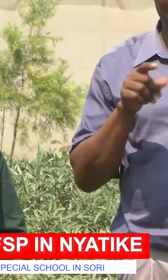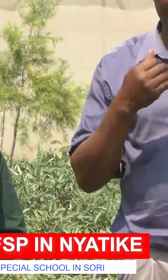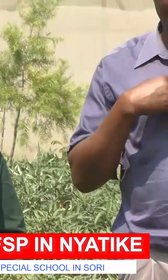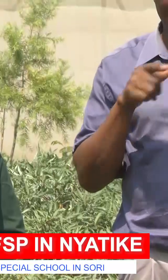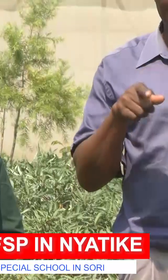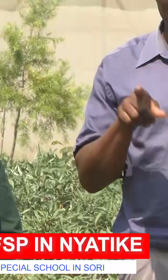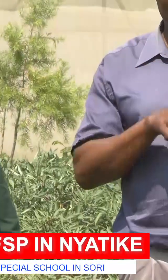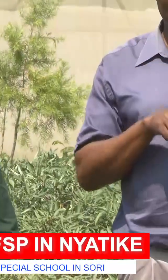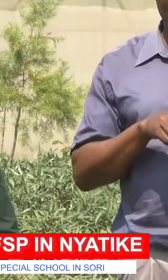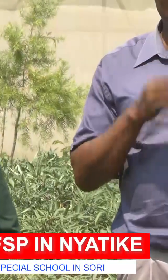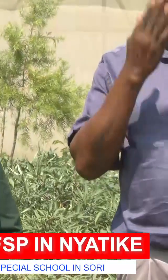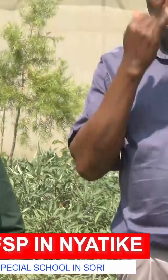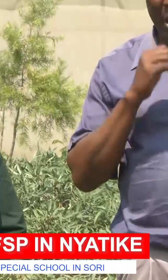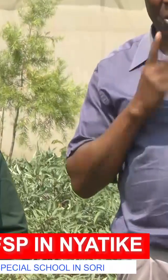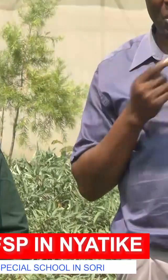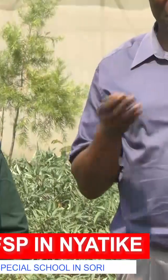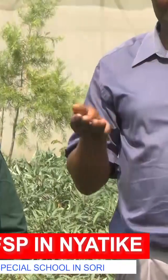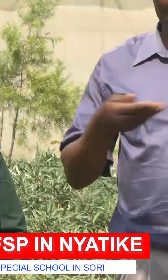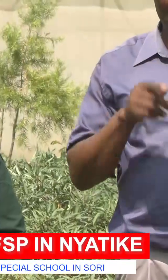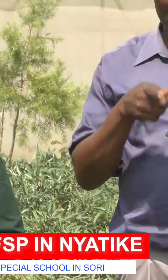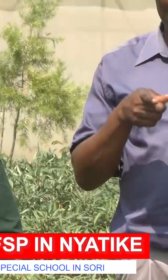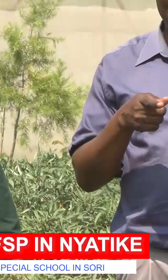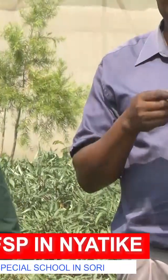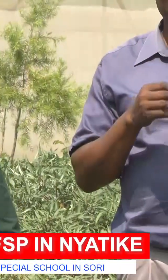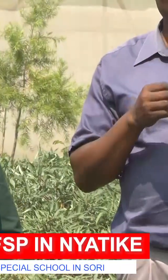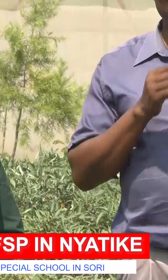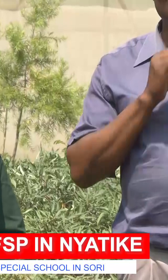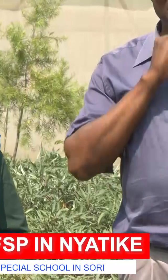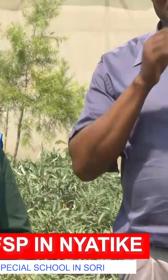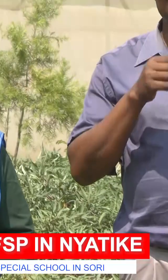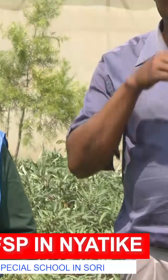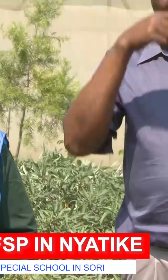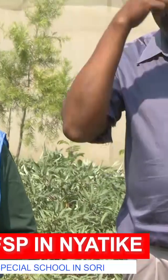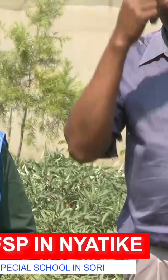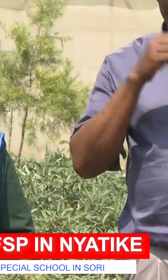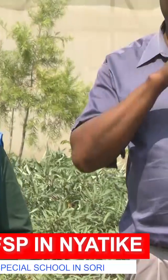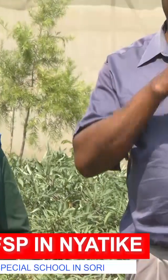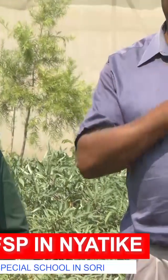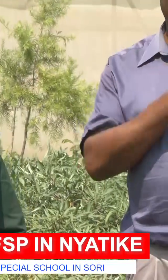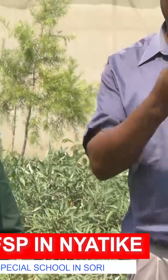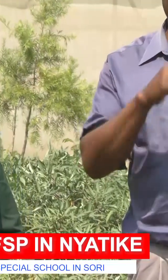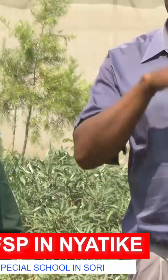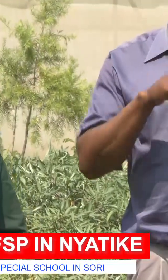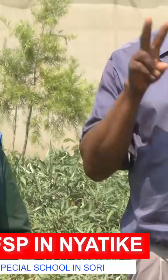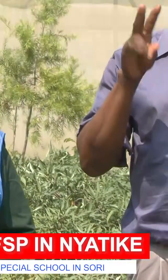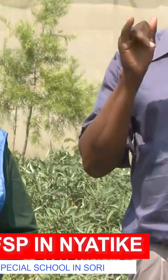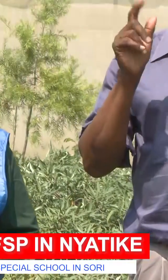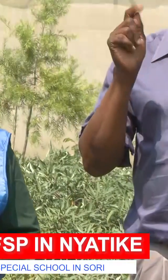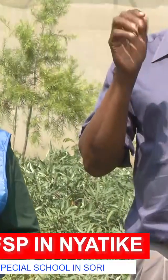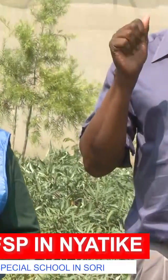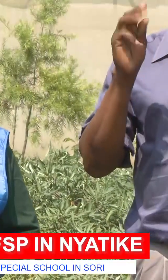we introduce the orange fleshed sweet potato is because it is rich in vitamin A,